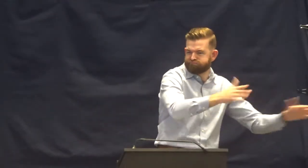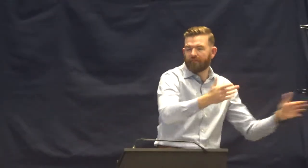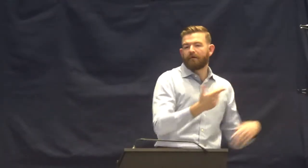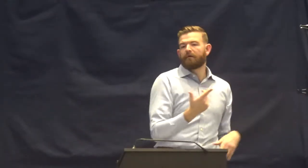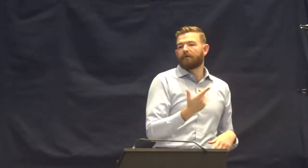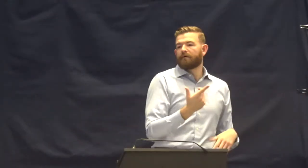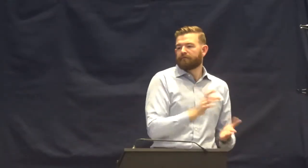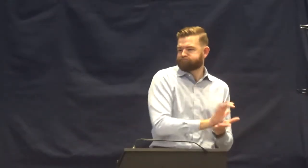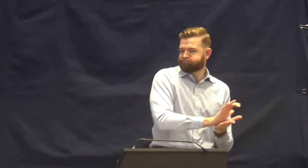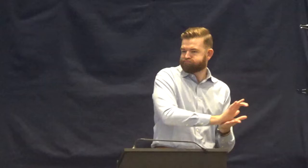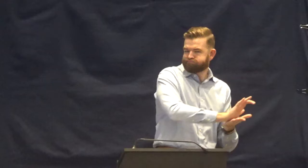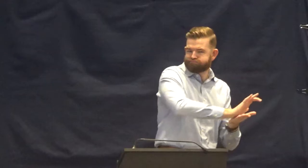spreading disease,